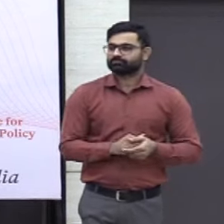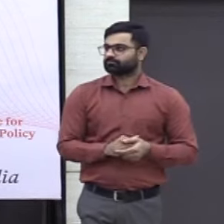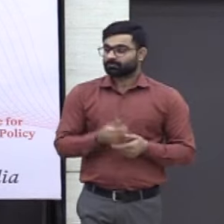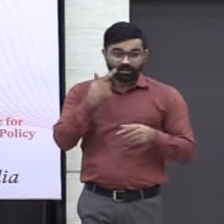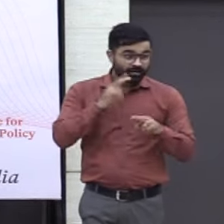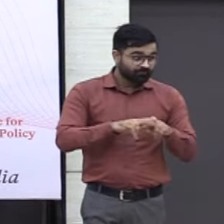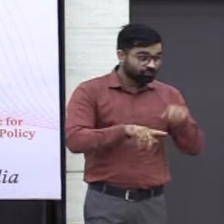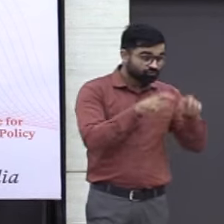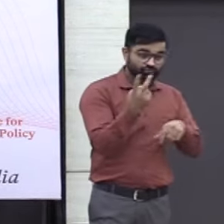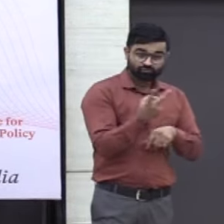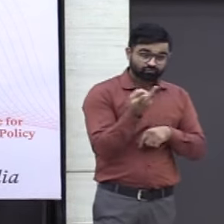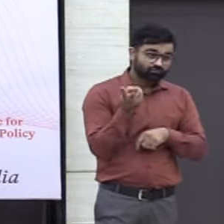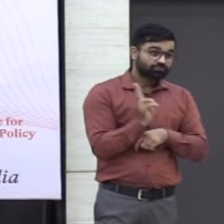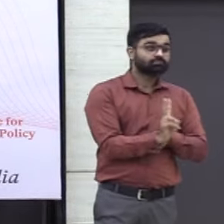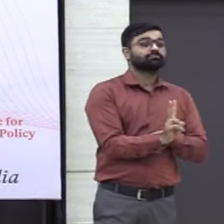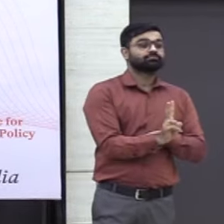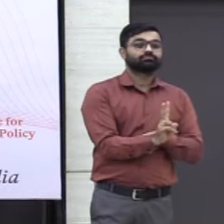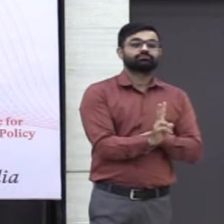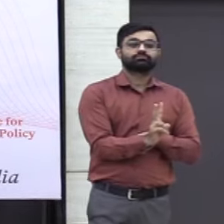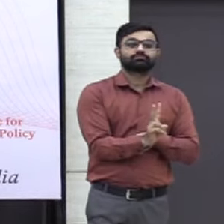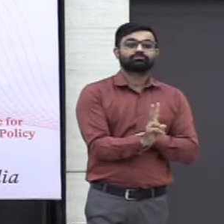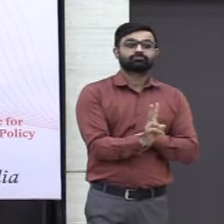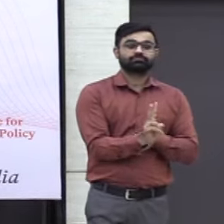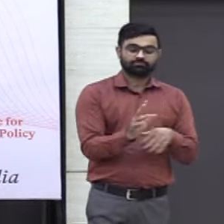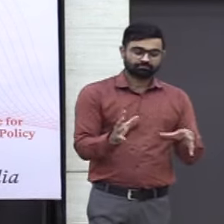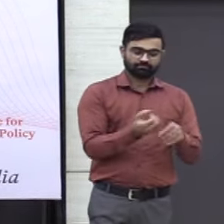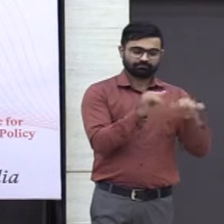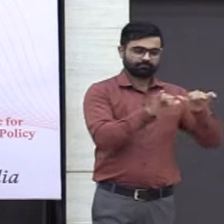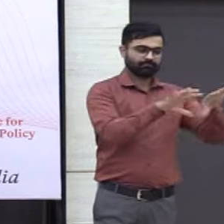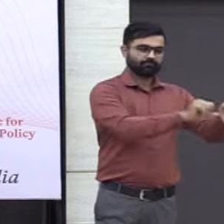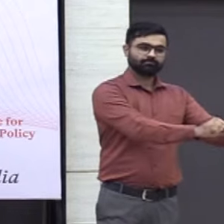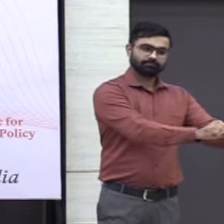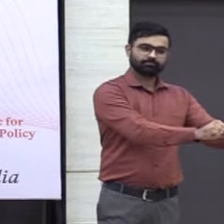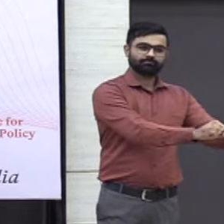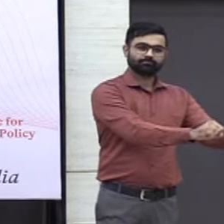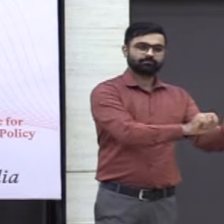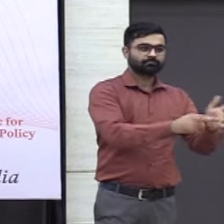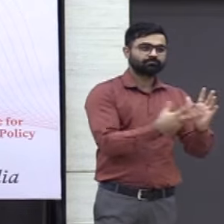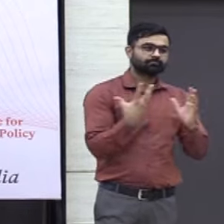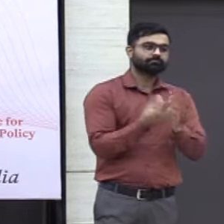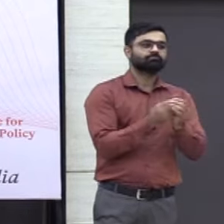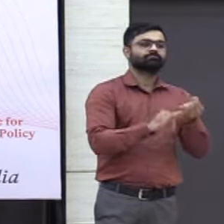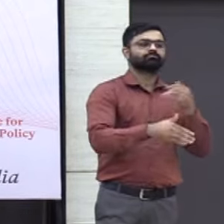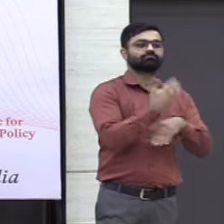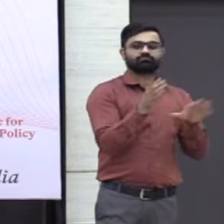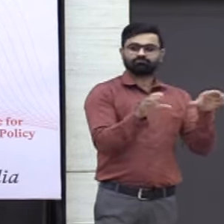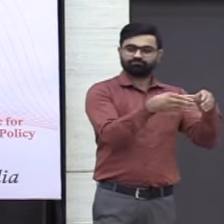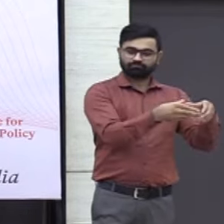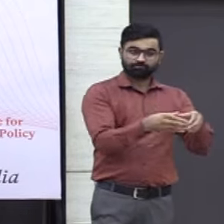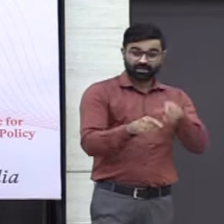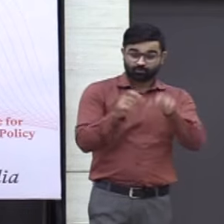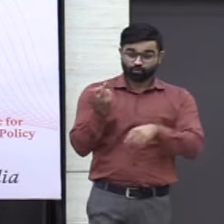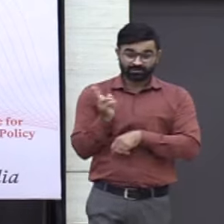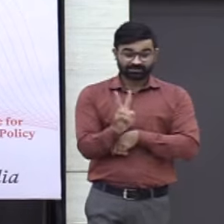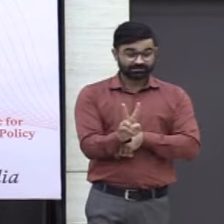If two people get together and grab land, it is organized crime. If two